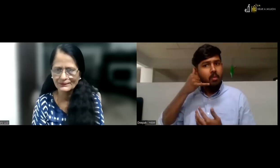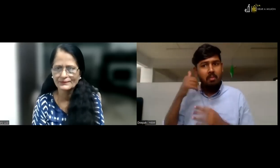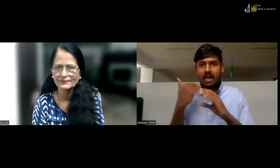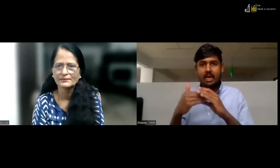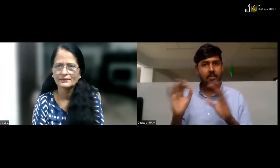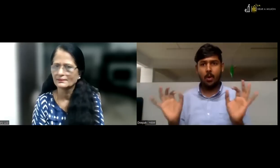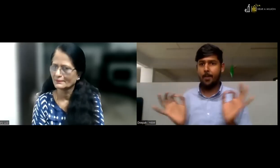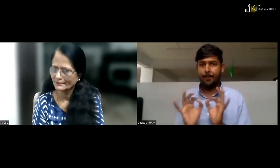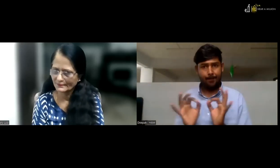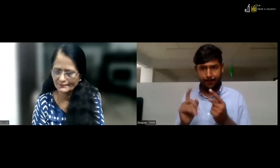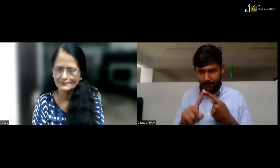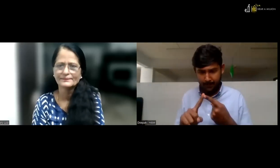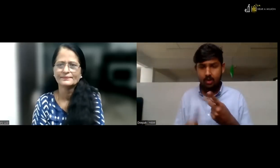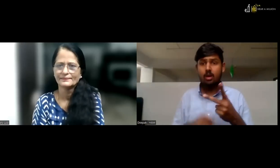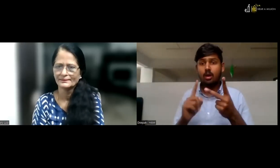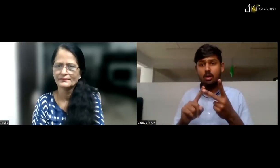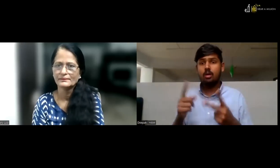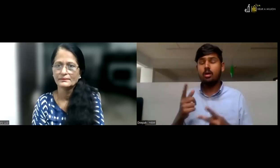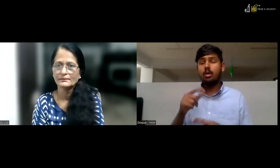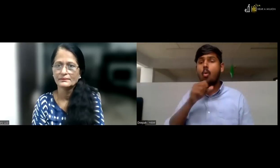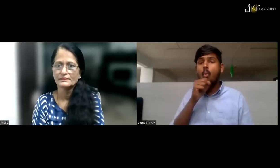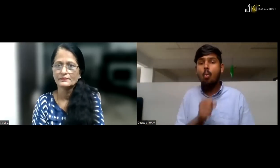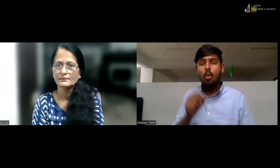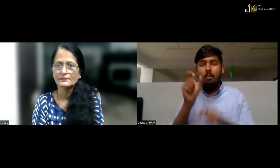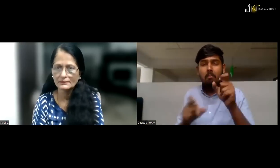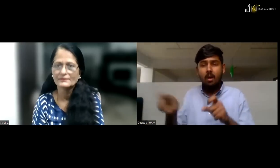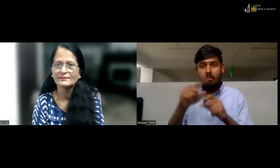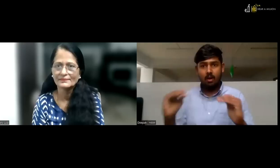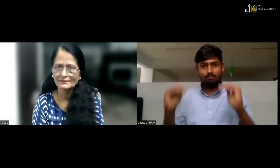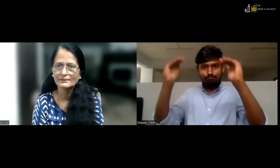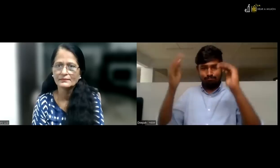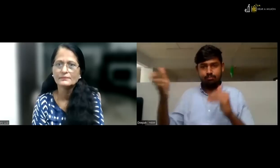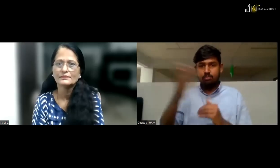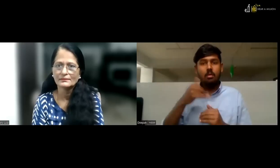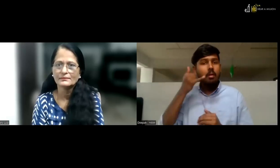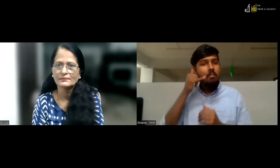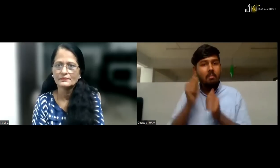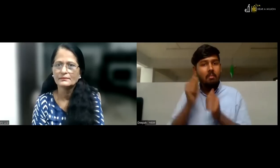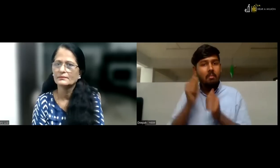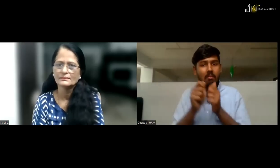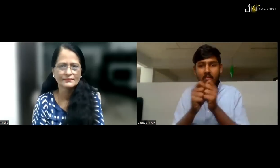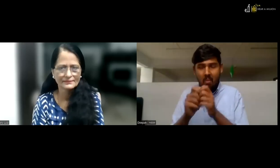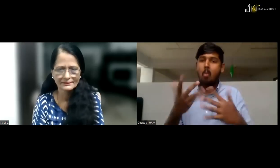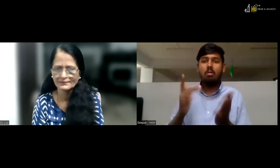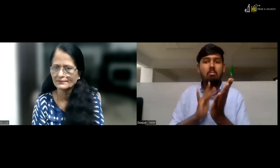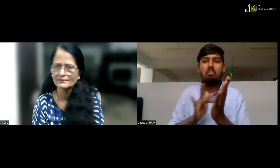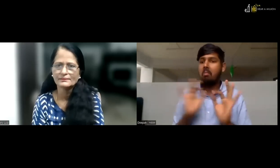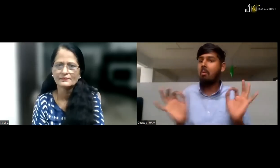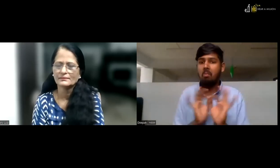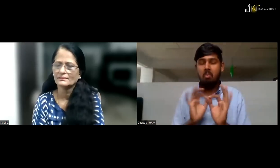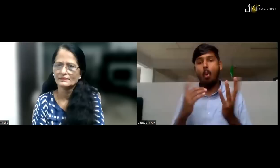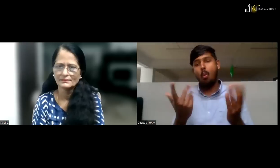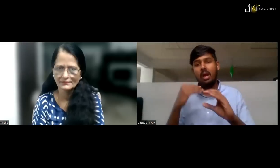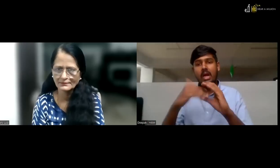the forms, filling up the forms. But there are many students who don't have phone, and they are